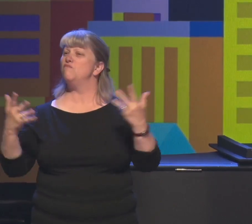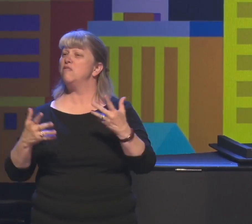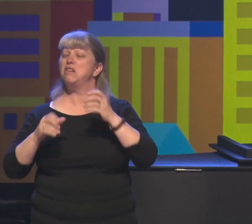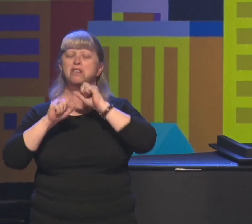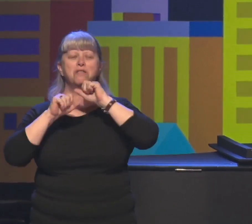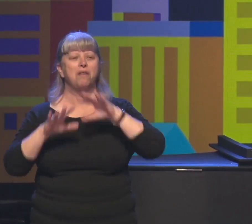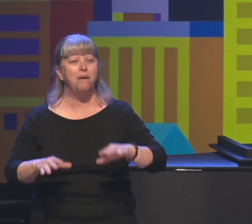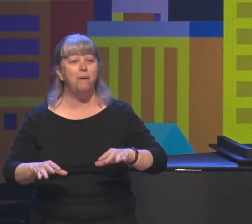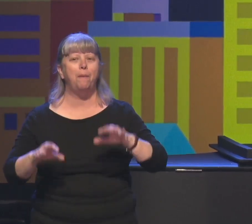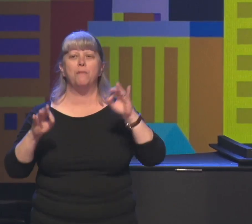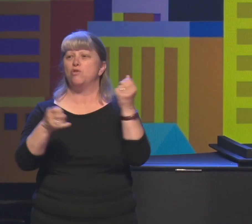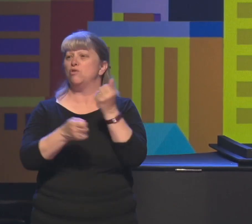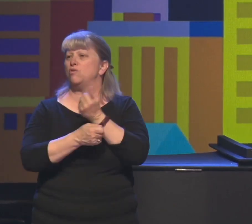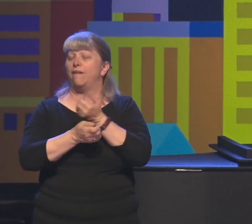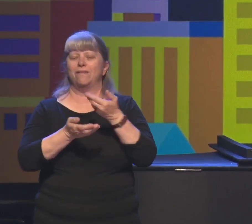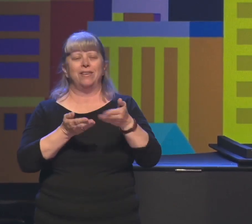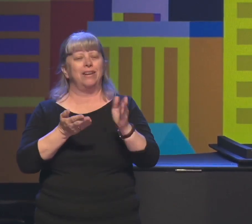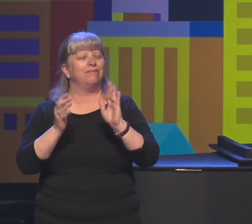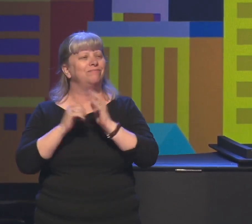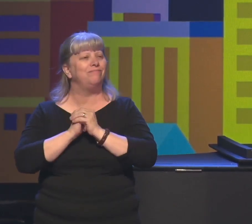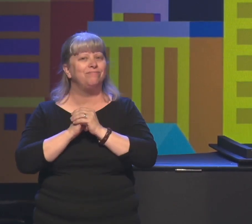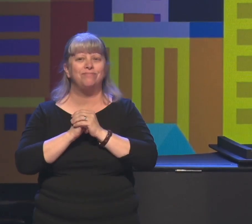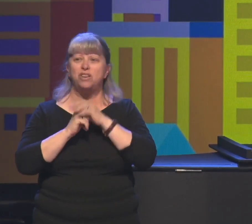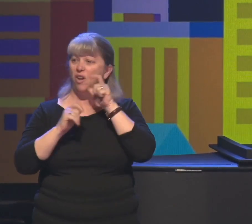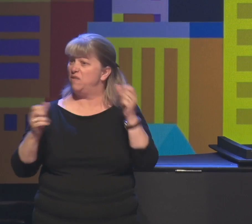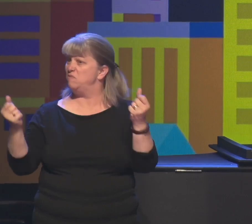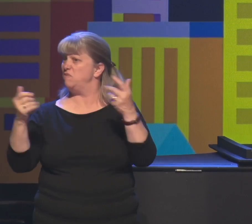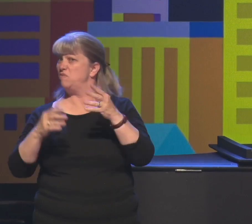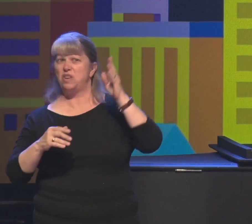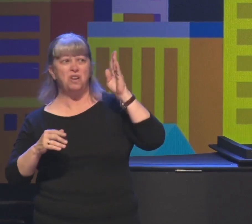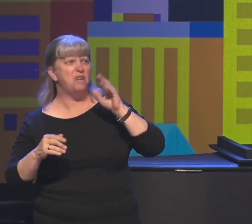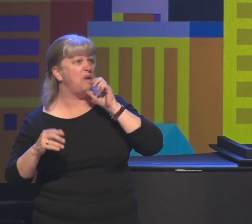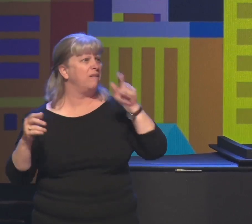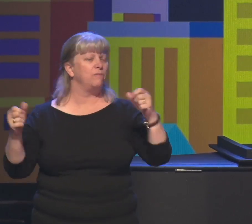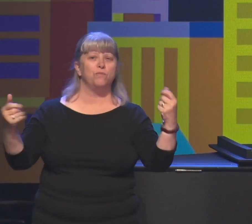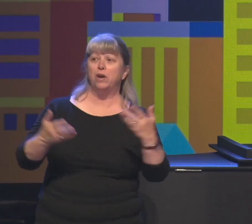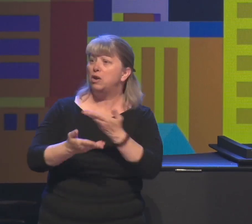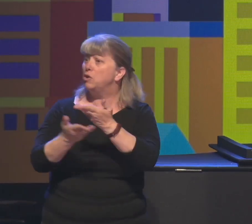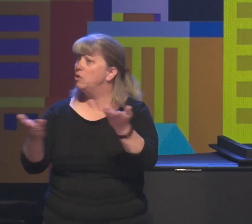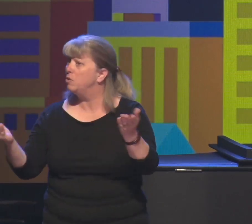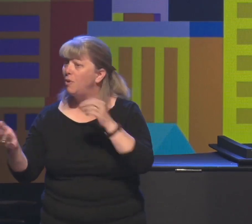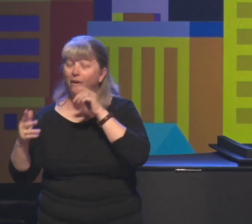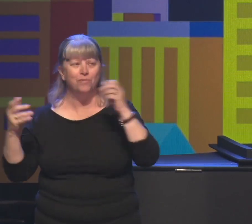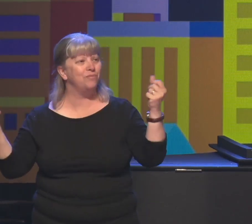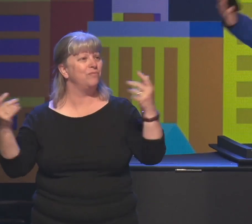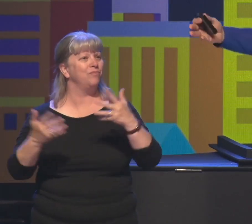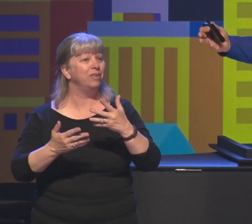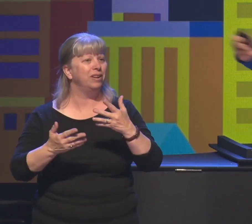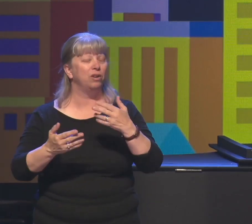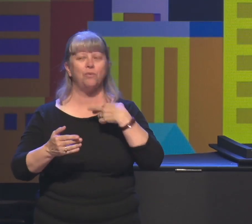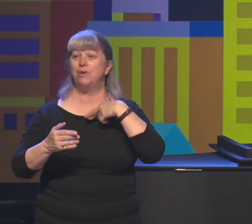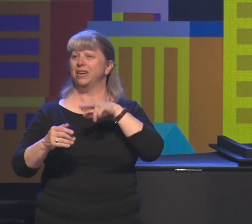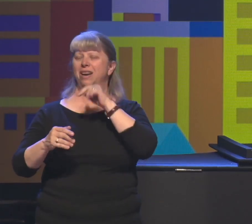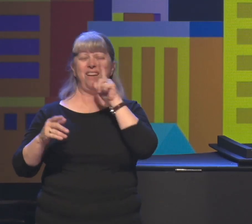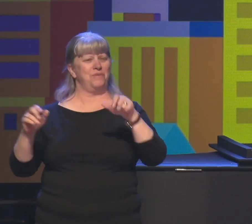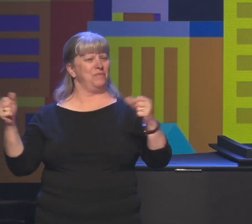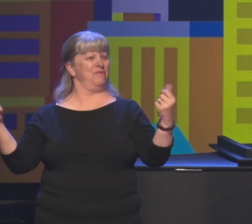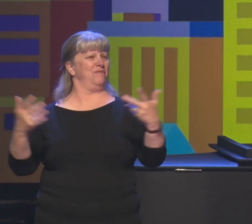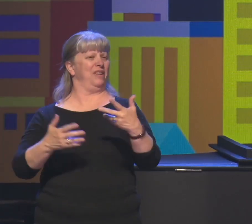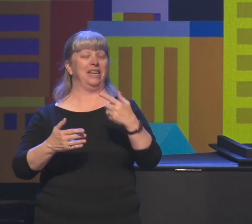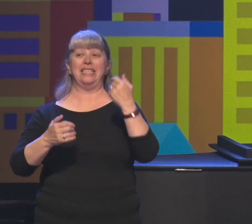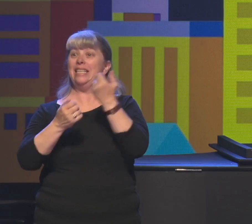anyone. Perfect love casts out fear. I don't have to be afraid of God. I don't have to be afraid of you. I don't have to be afraid of any religion. I don't have to be afraid of